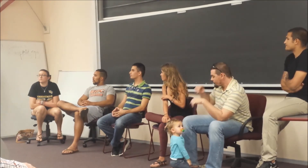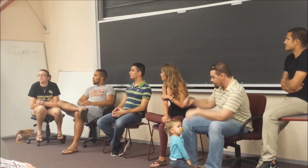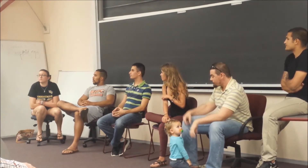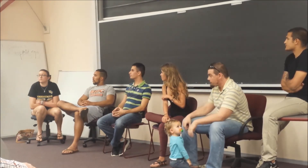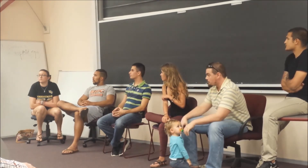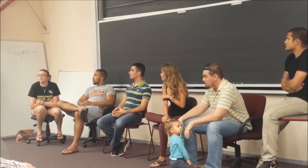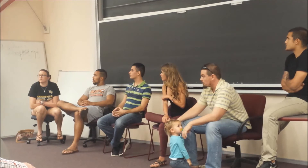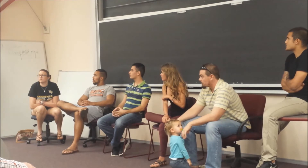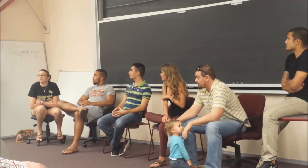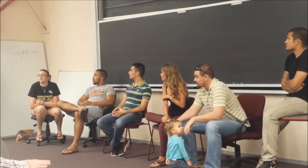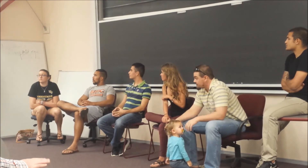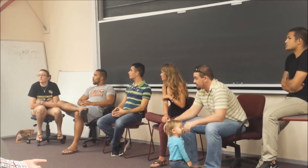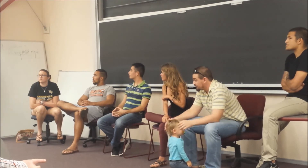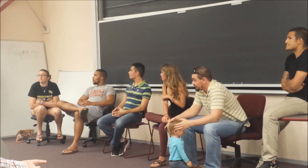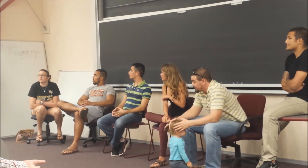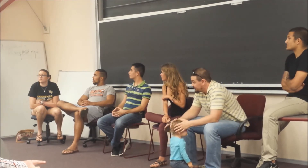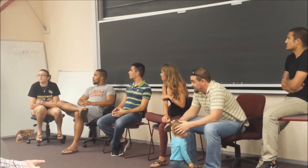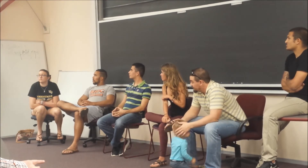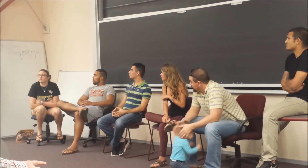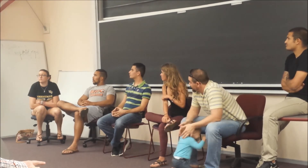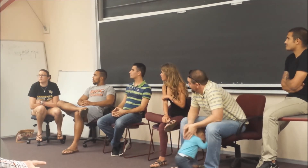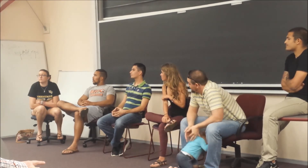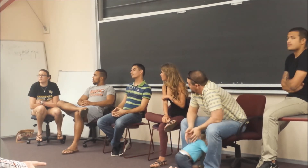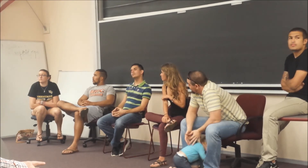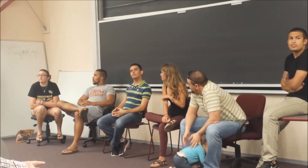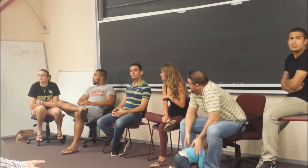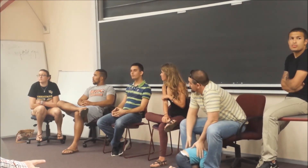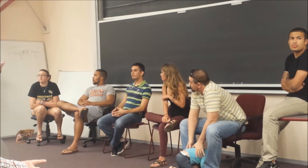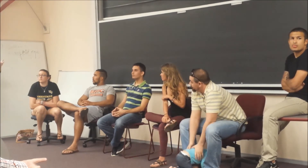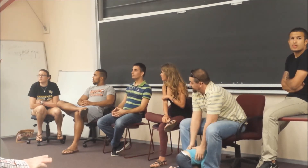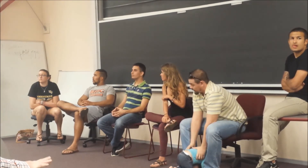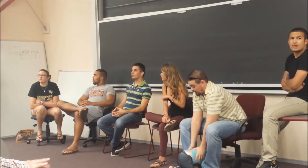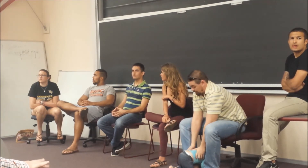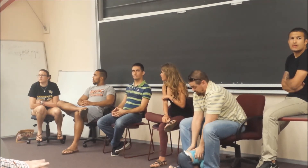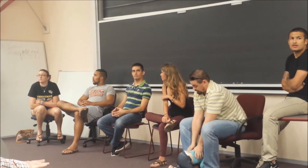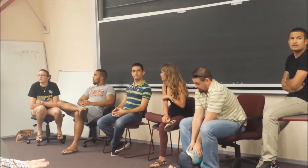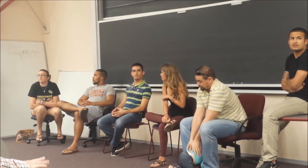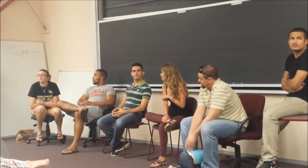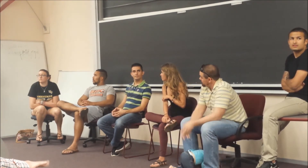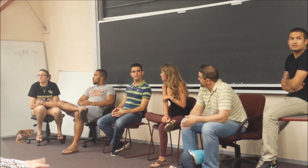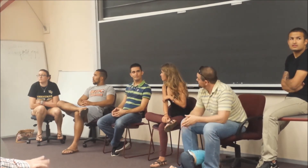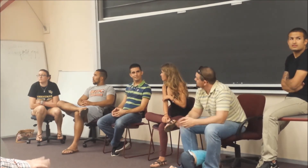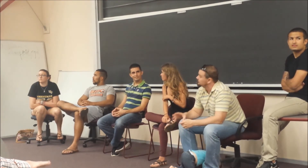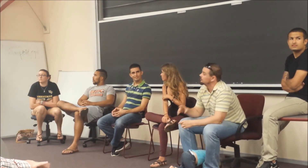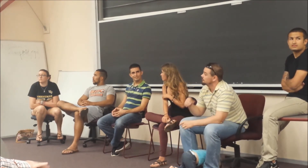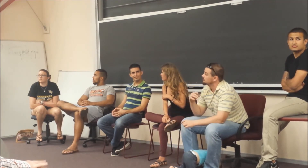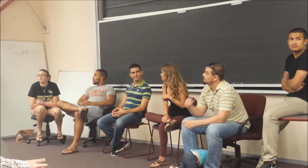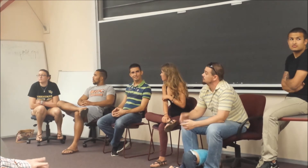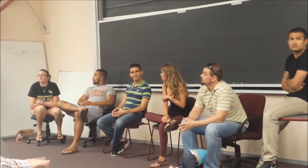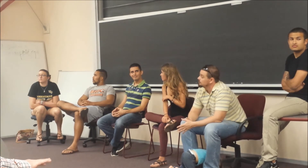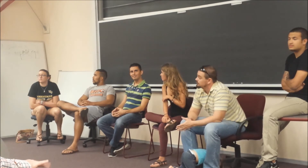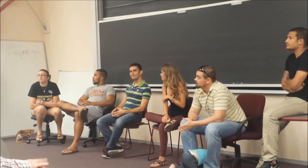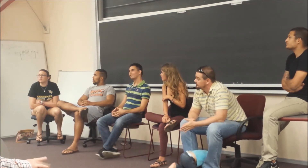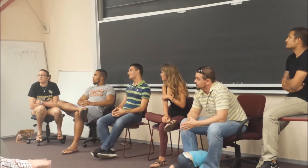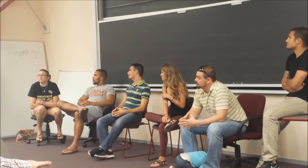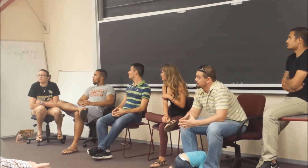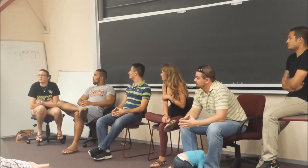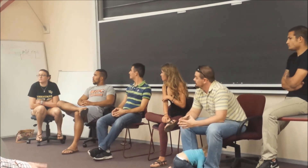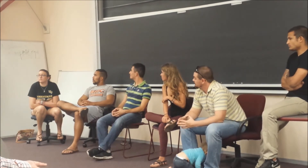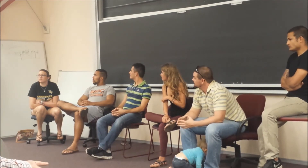Bottom line, I'm very proud of what all of you have accomplished. We think, okay, we can